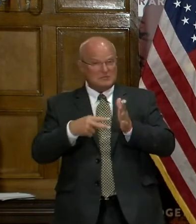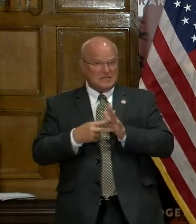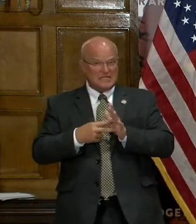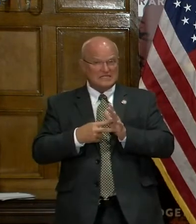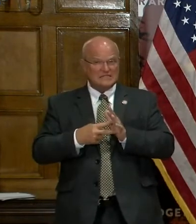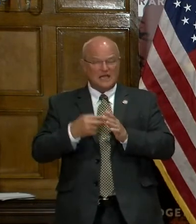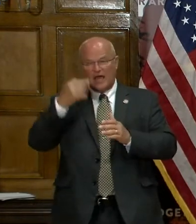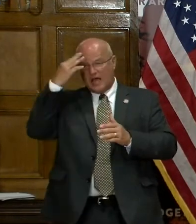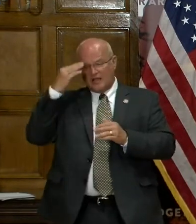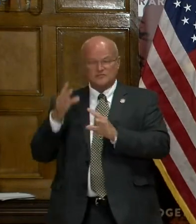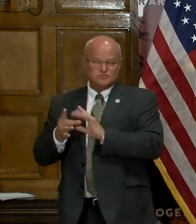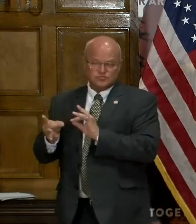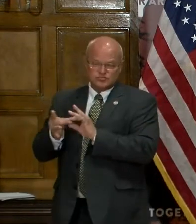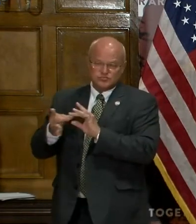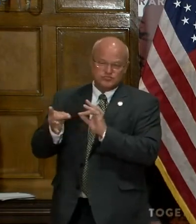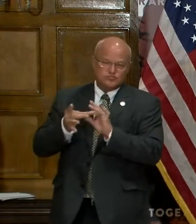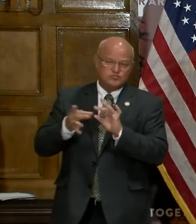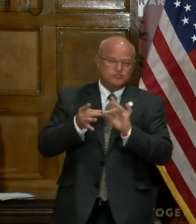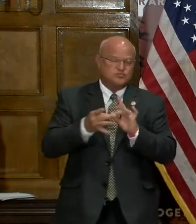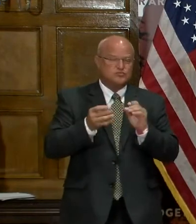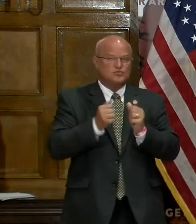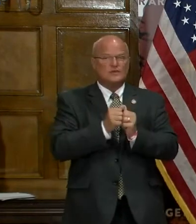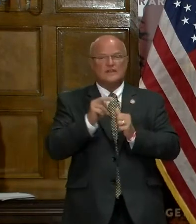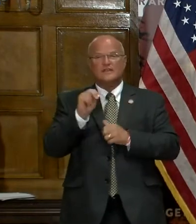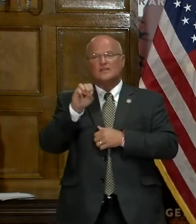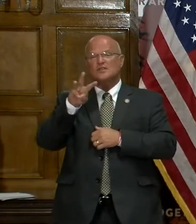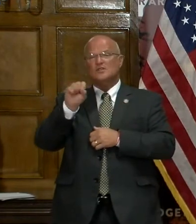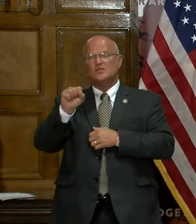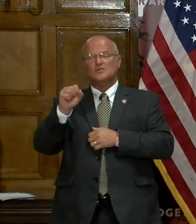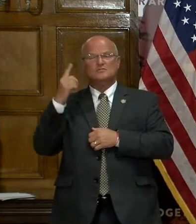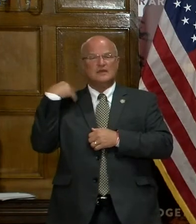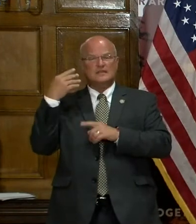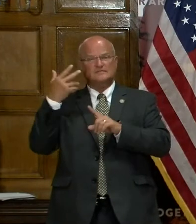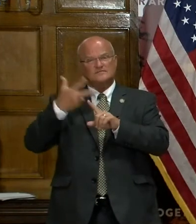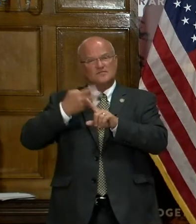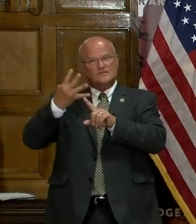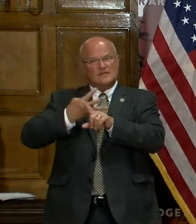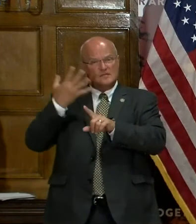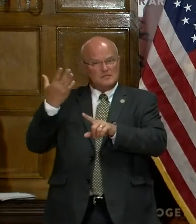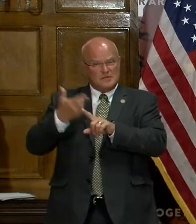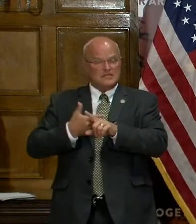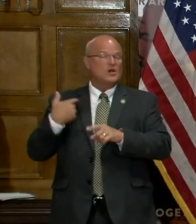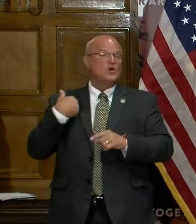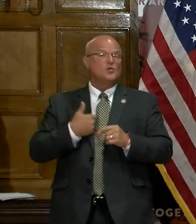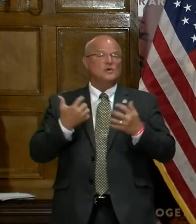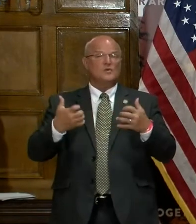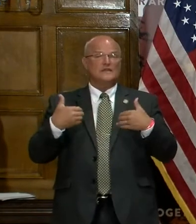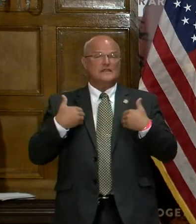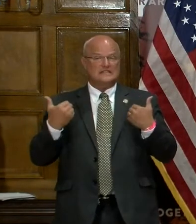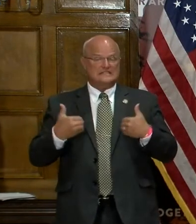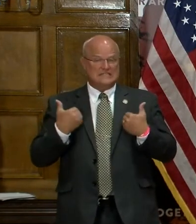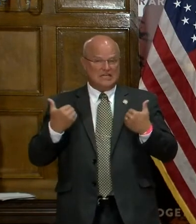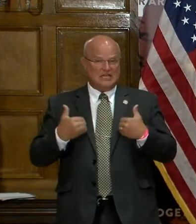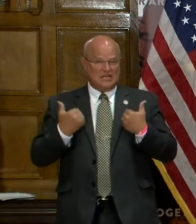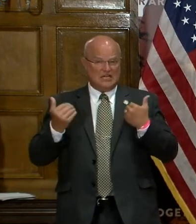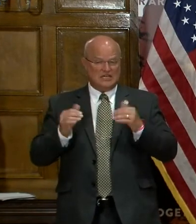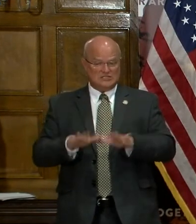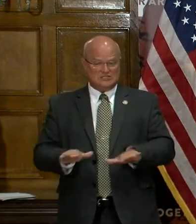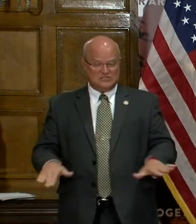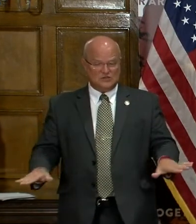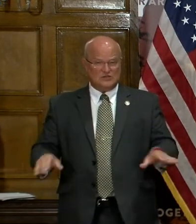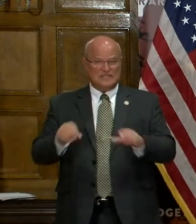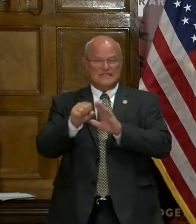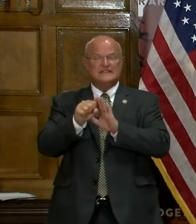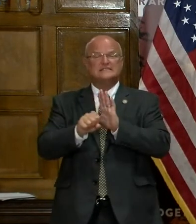this has been talked about a lot in the news over the last several months, but we certainly want our youngest children